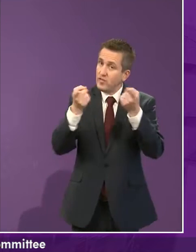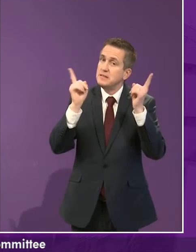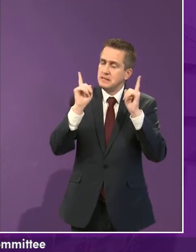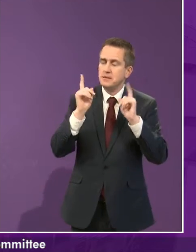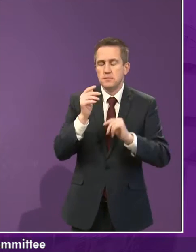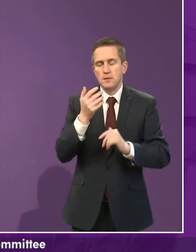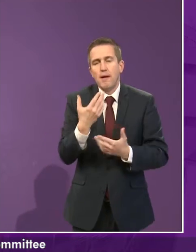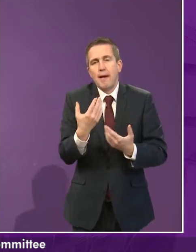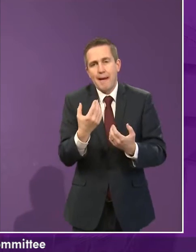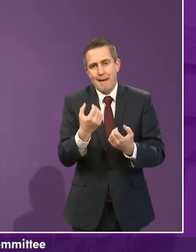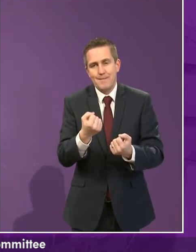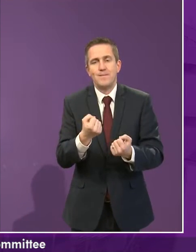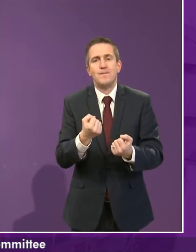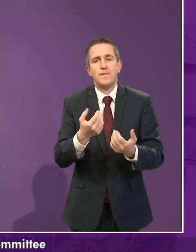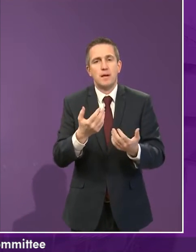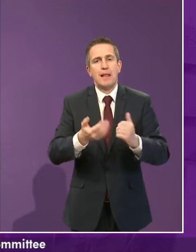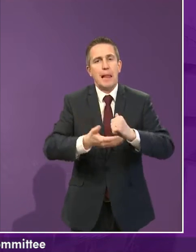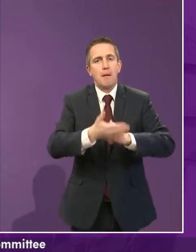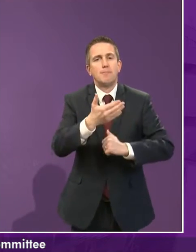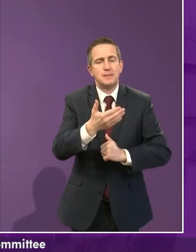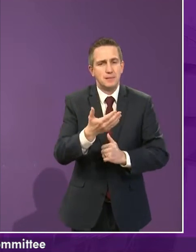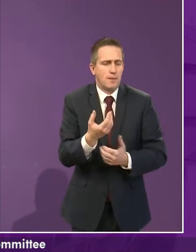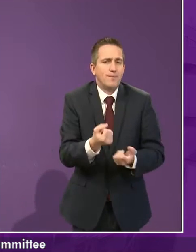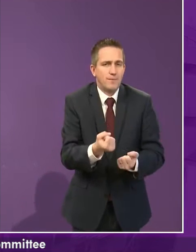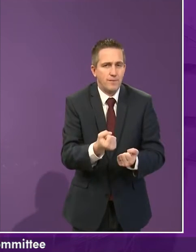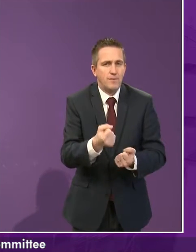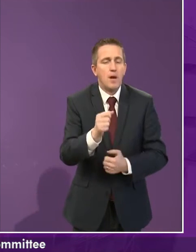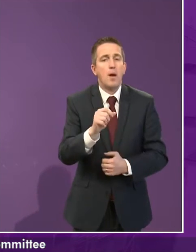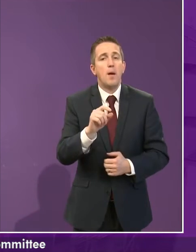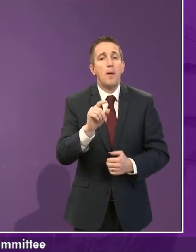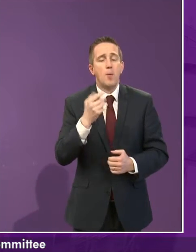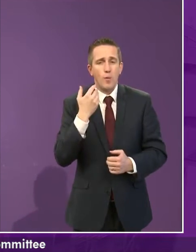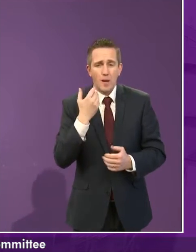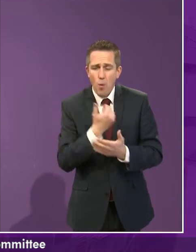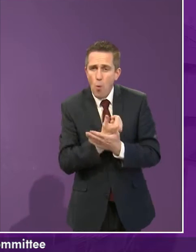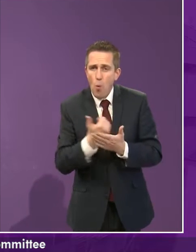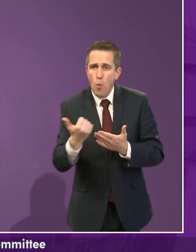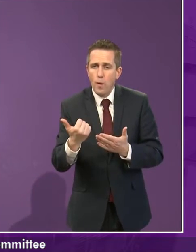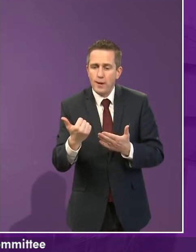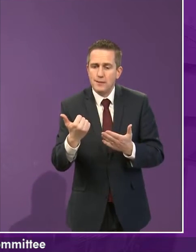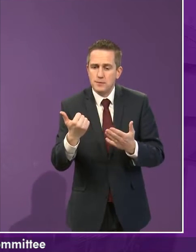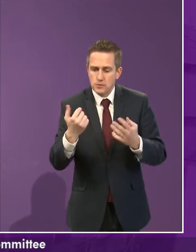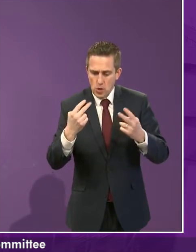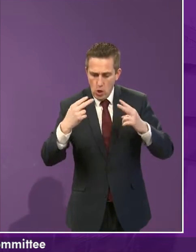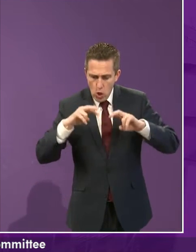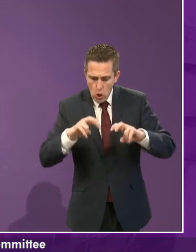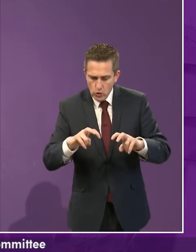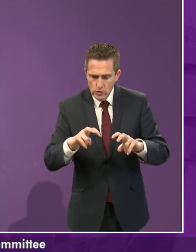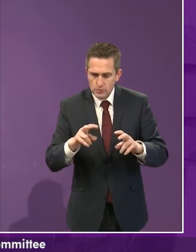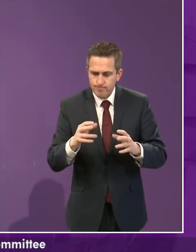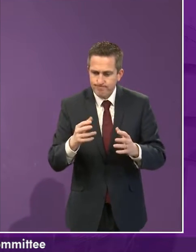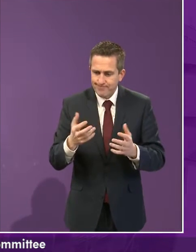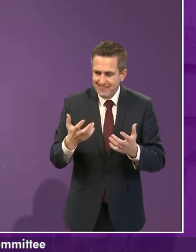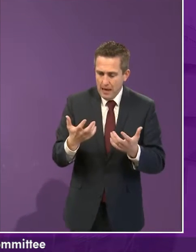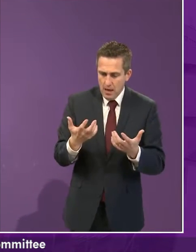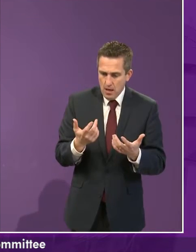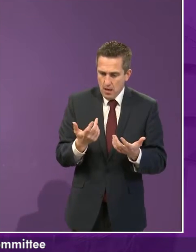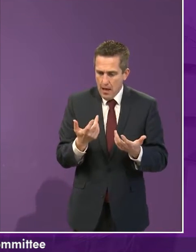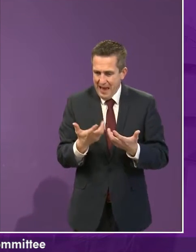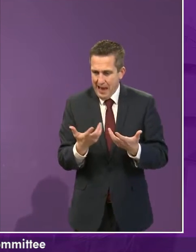constraints, but by and large, we are looking to see how can we make an offer of admission to the